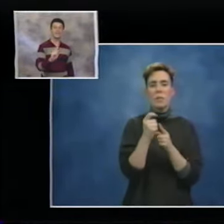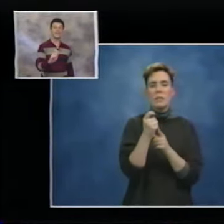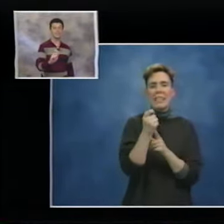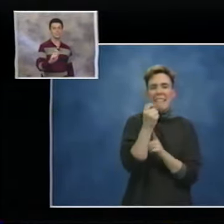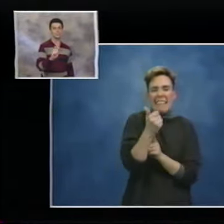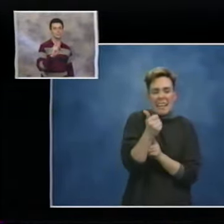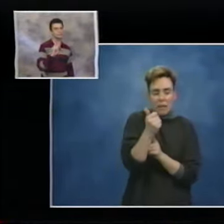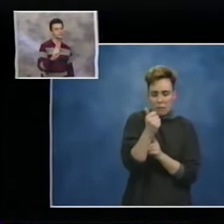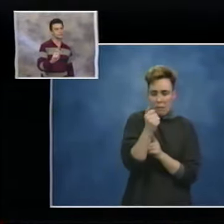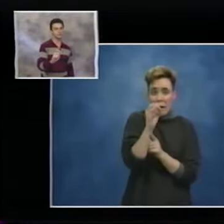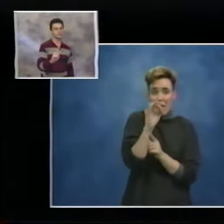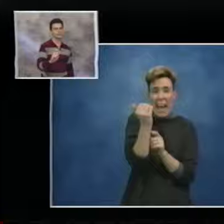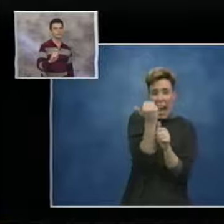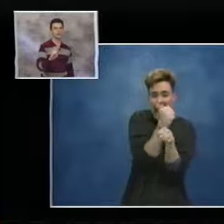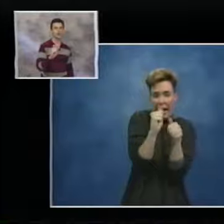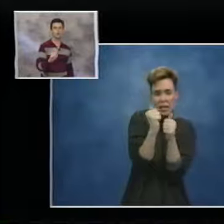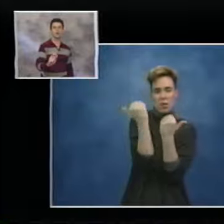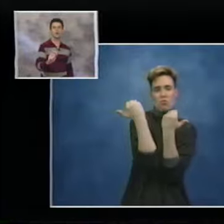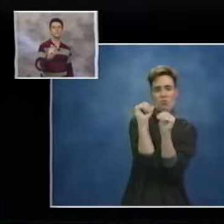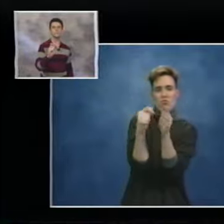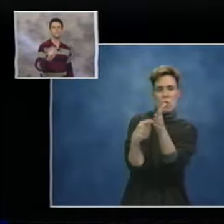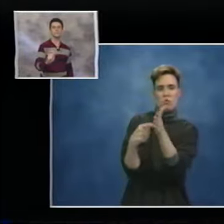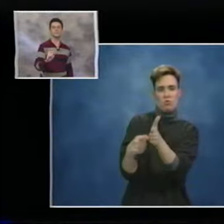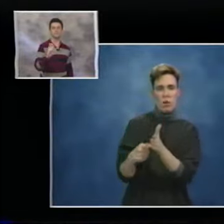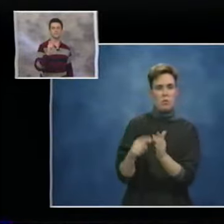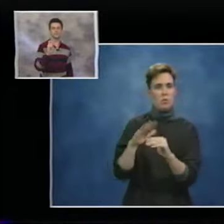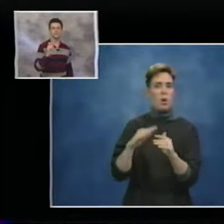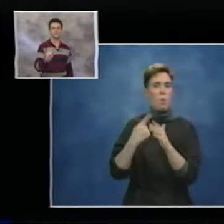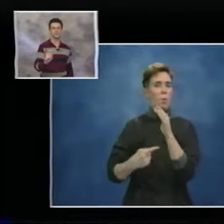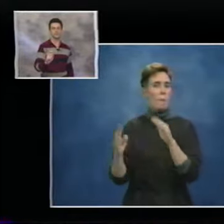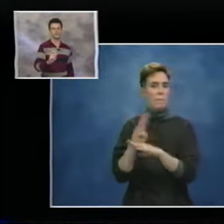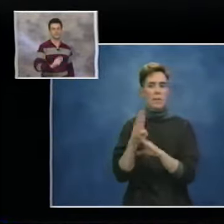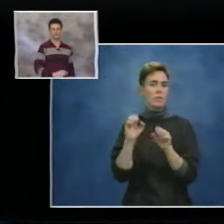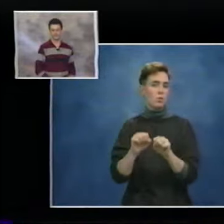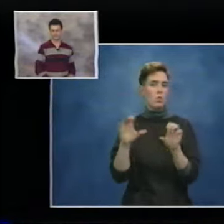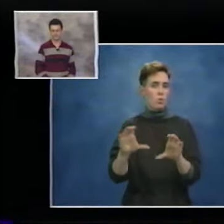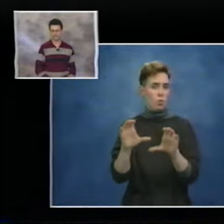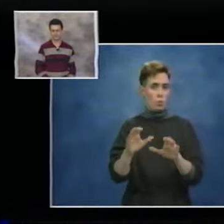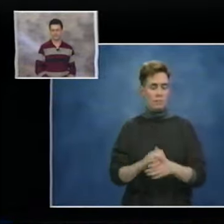if any, restrictions on what businesses could do.